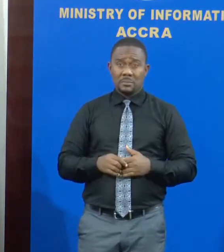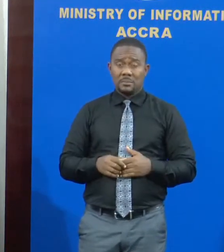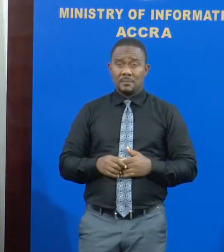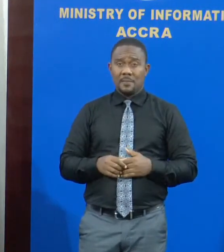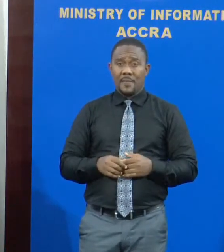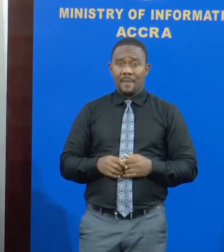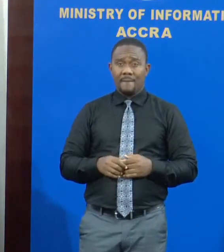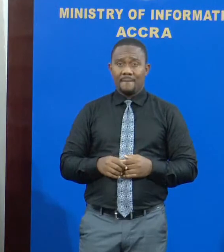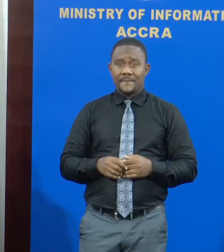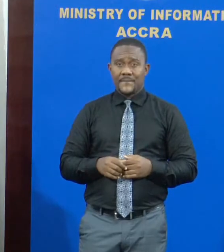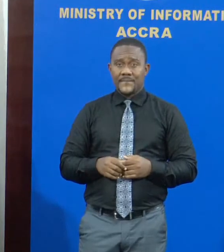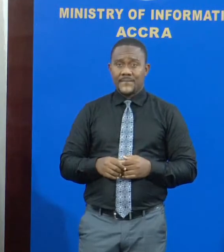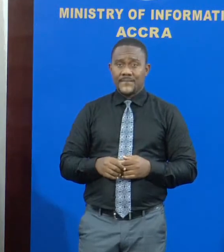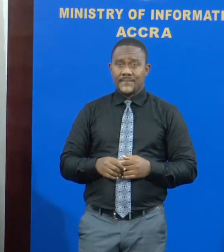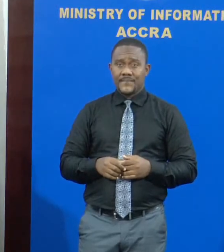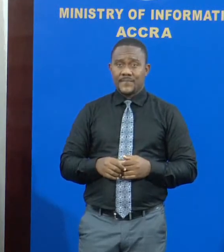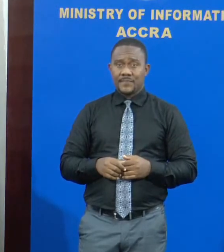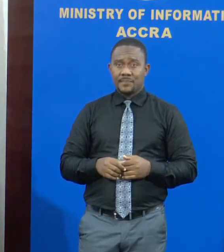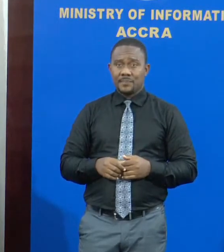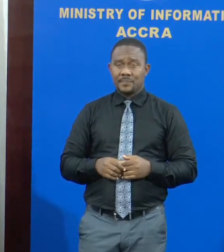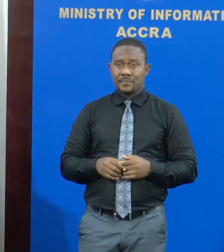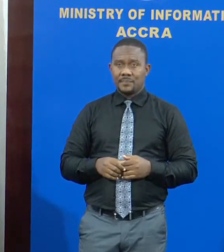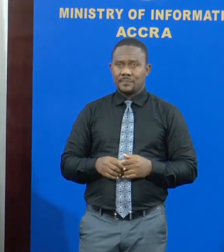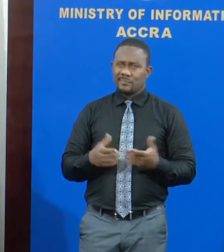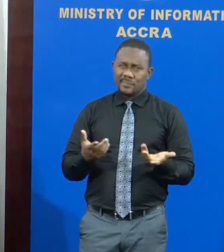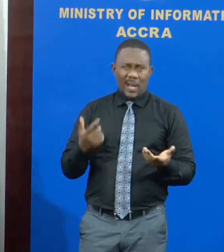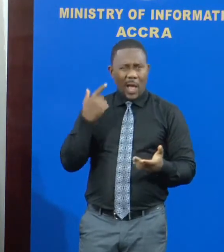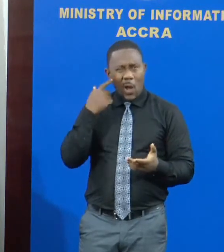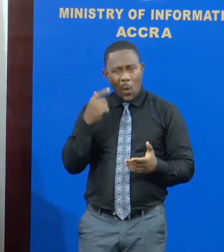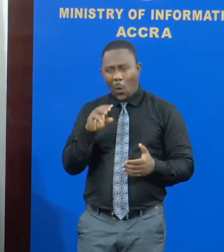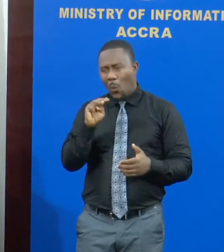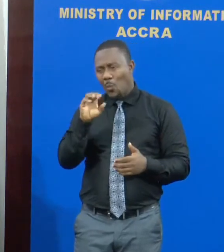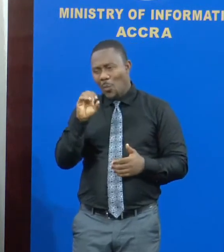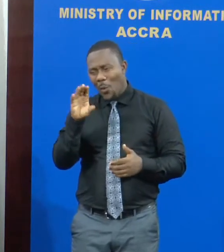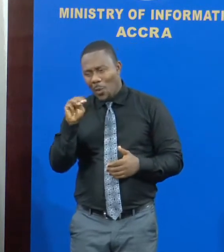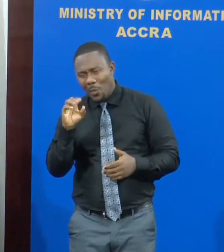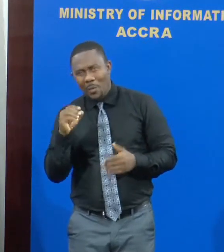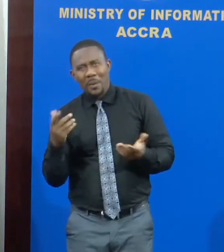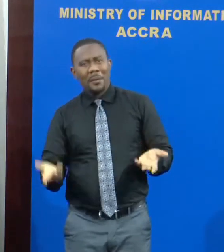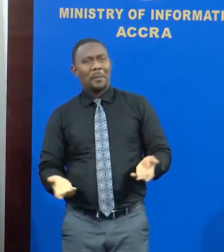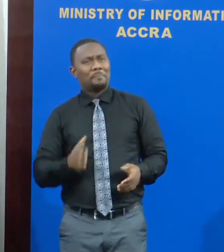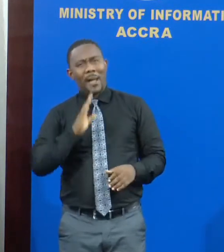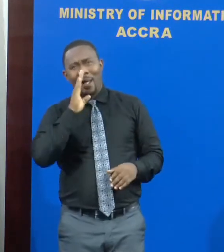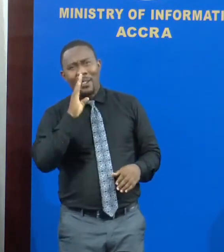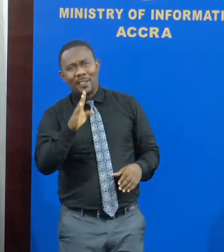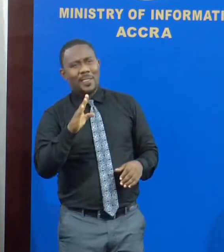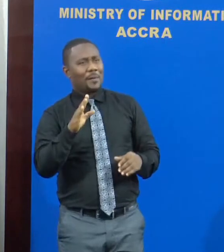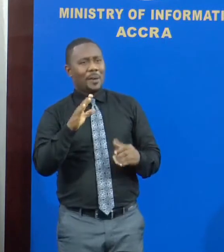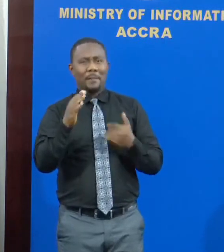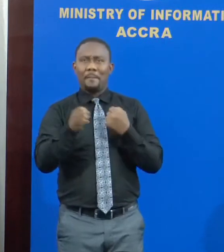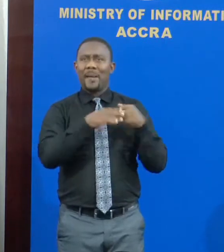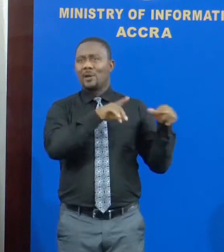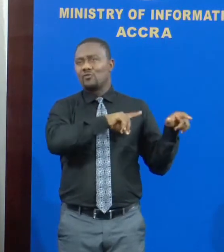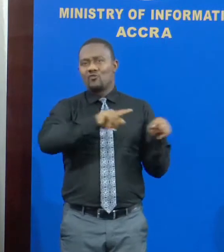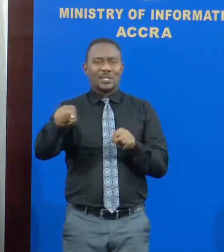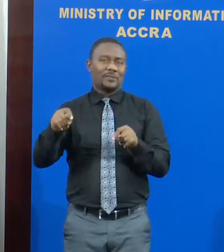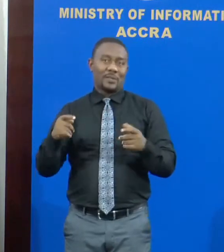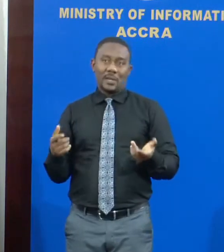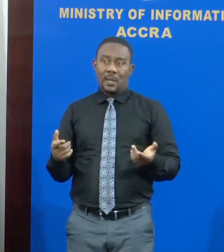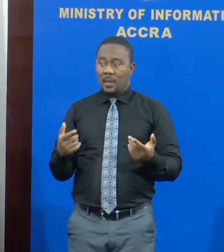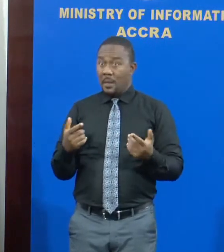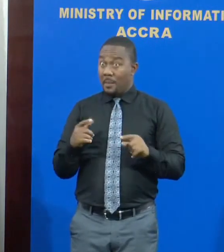ready. I've always talked about mobile money, direct bank transfers, and so on and so forth. What